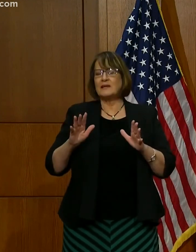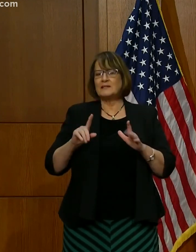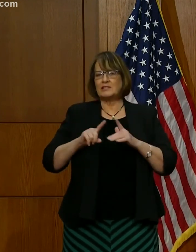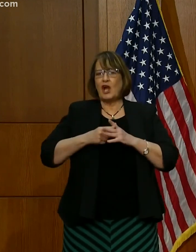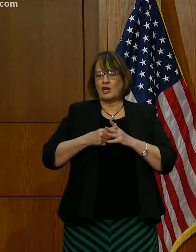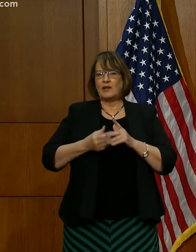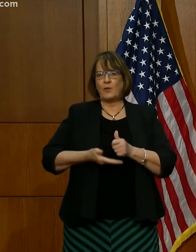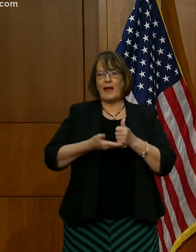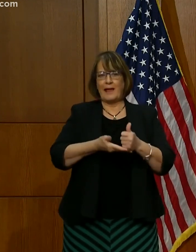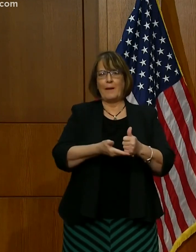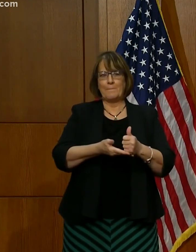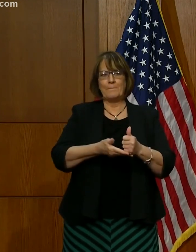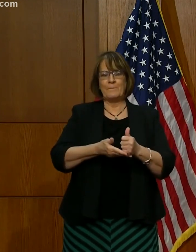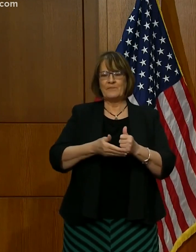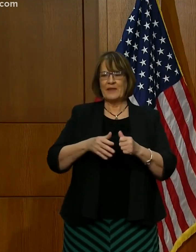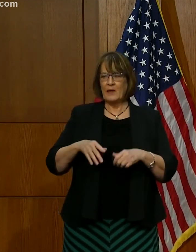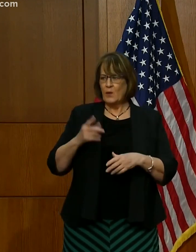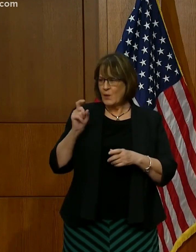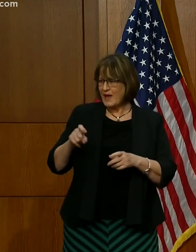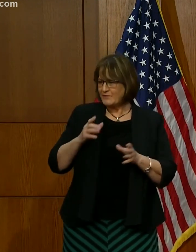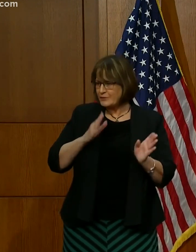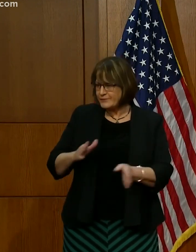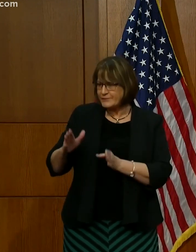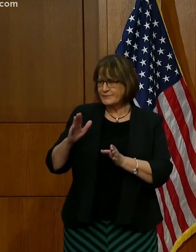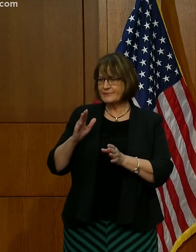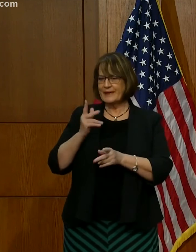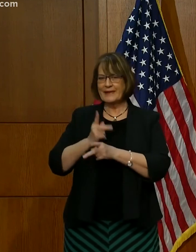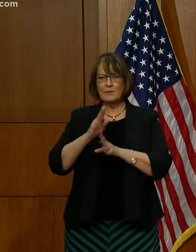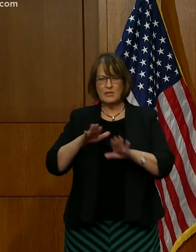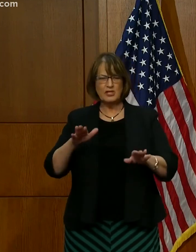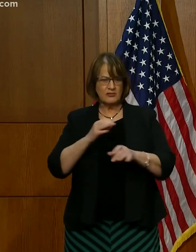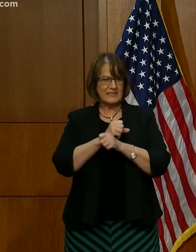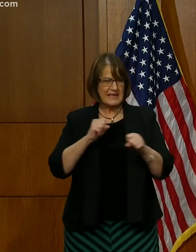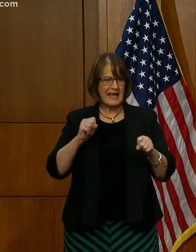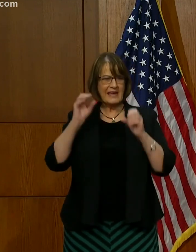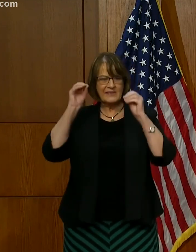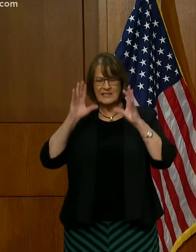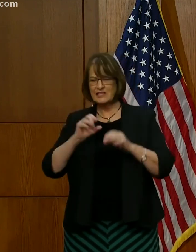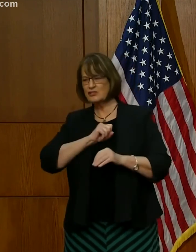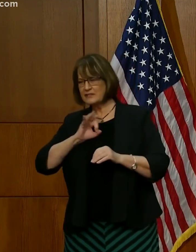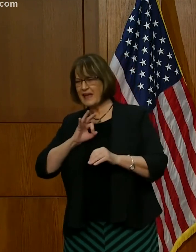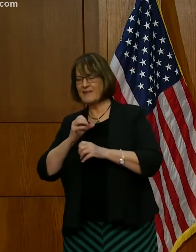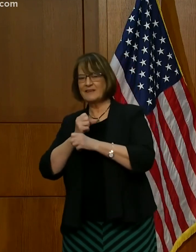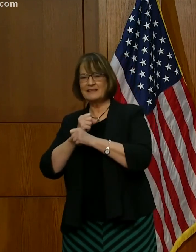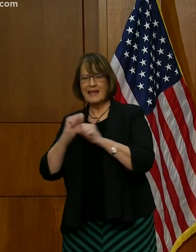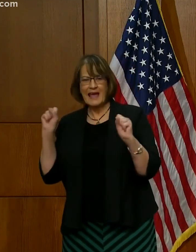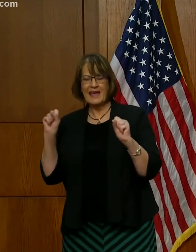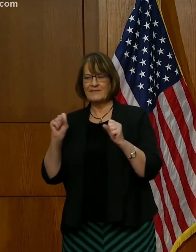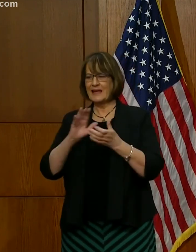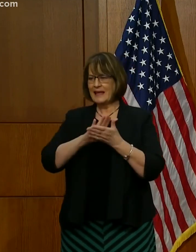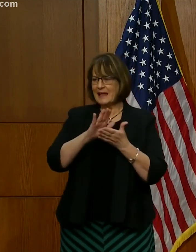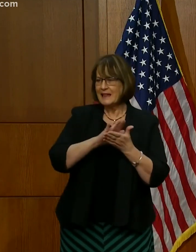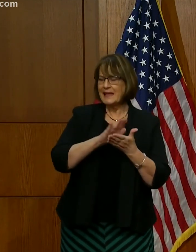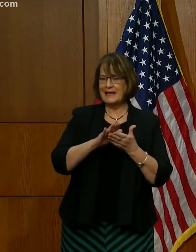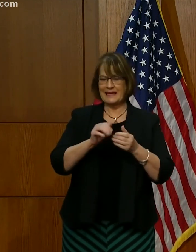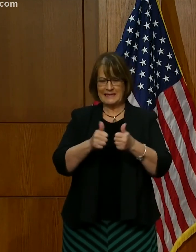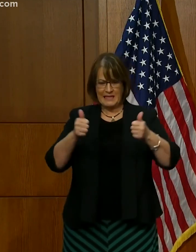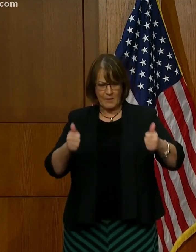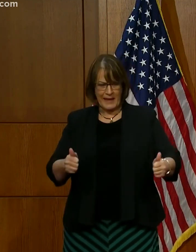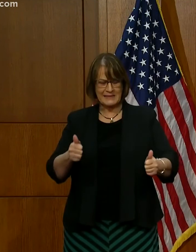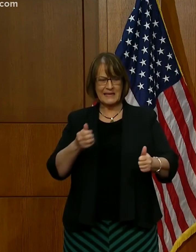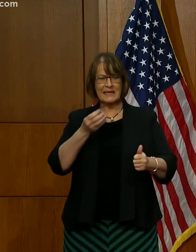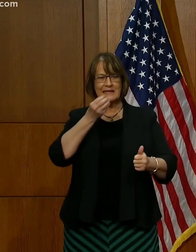especially in taking measures to keep our children safe at school and our staff, school teachers, et cetera, with cleaning, spacing, nutrition,